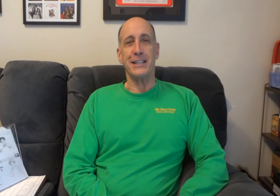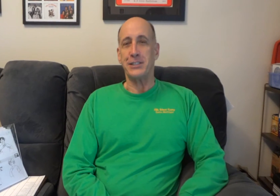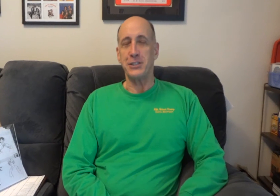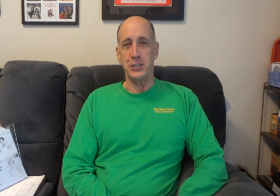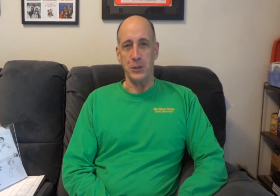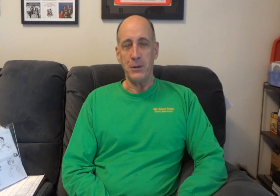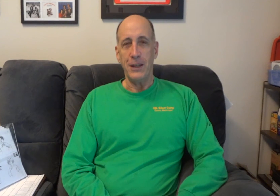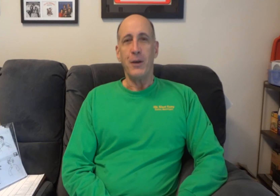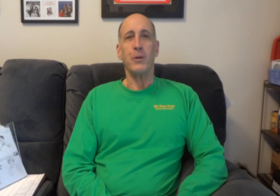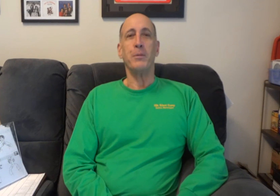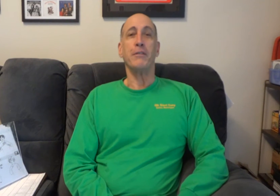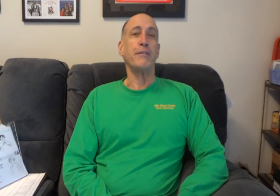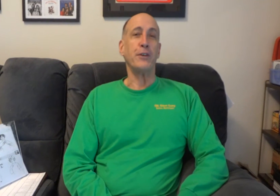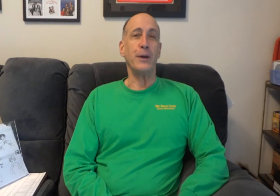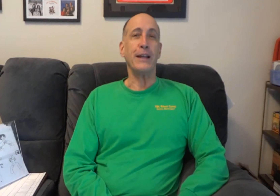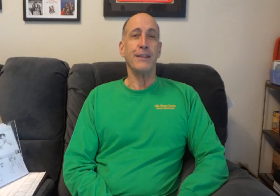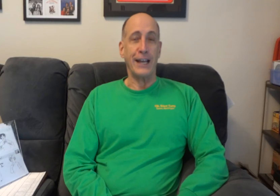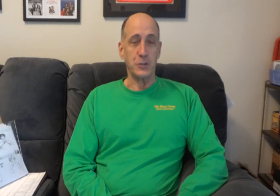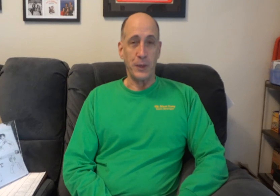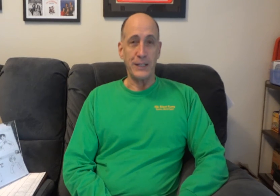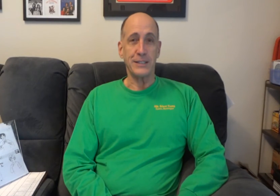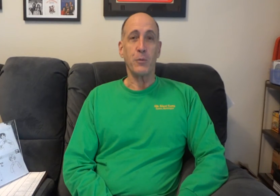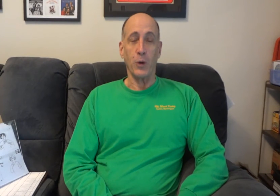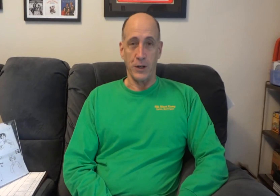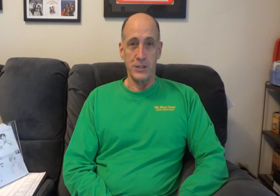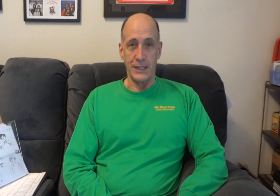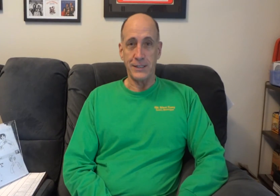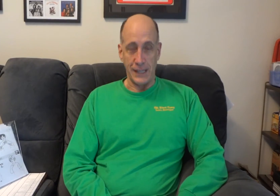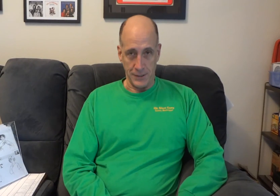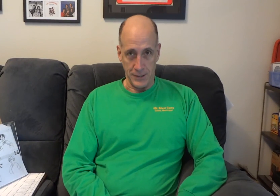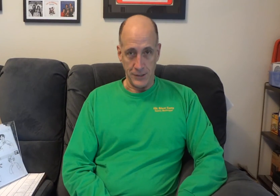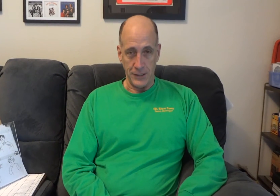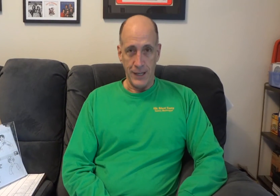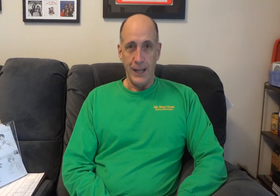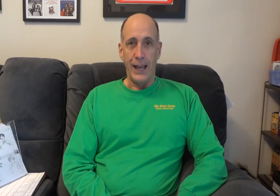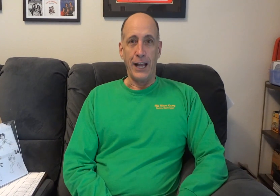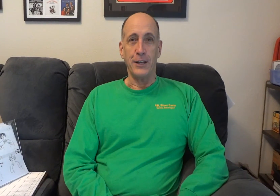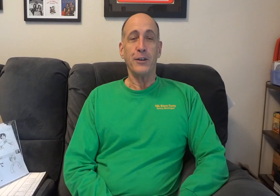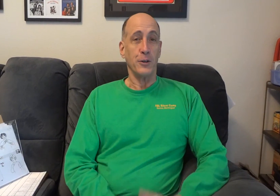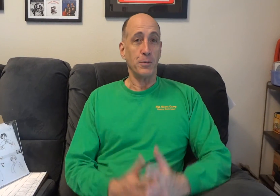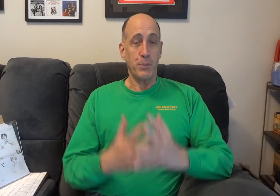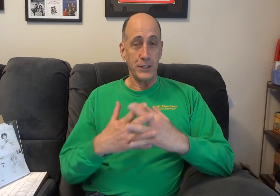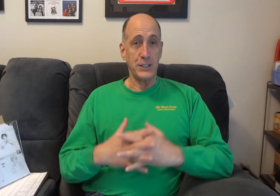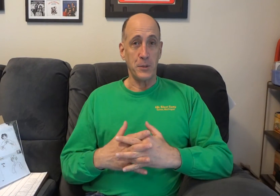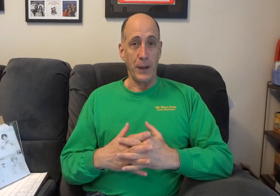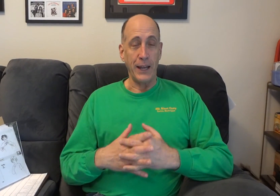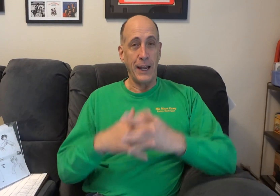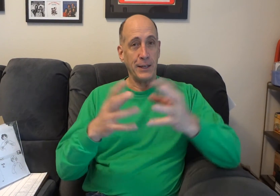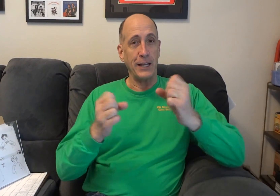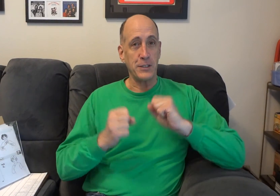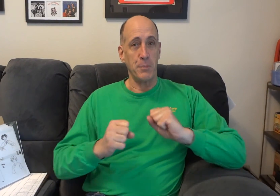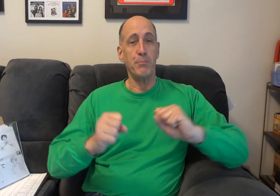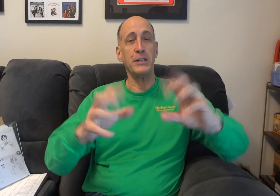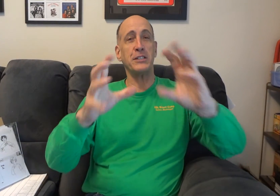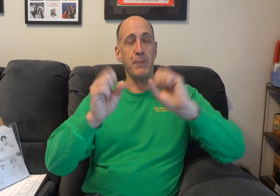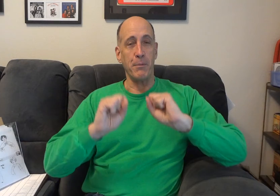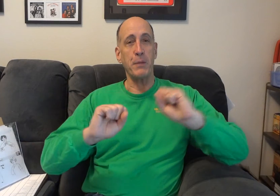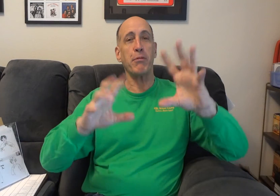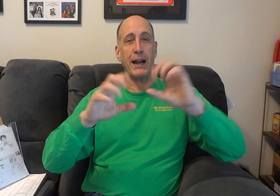Lesson 2. We'll be reviewing last week's words and sentences, and you'll participate and get some muscle memory and